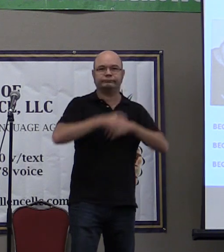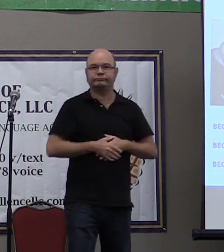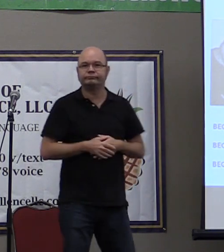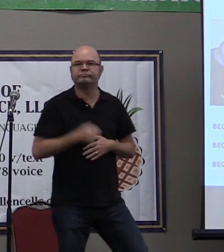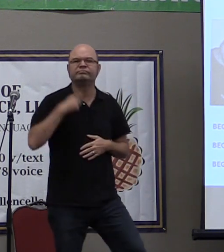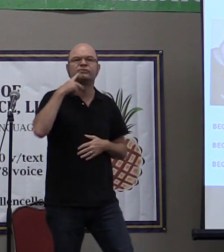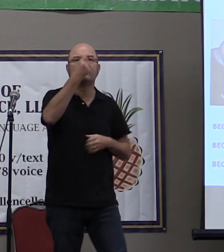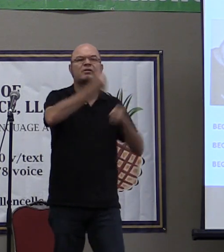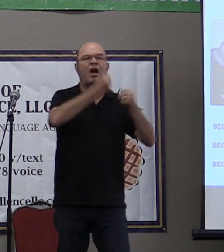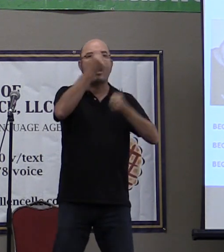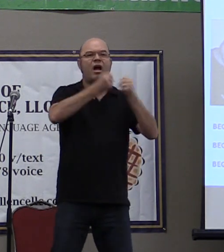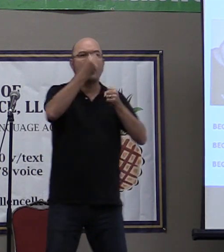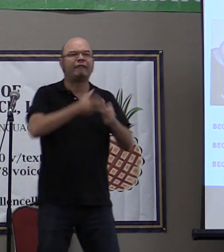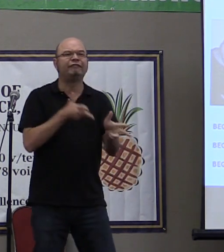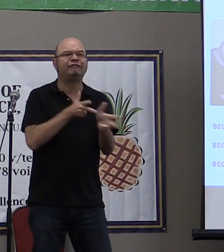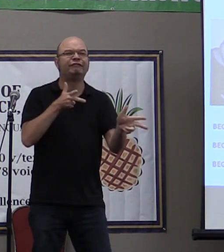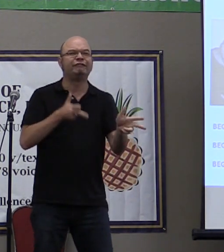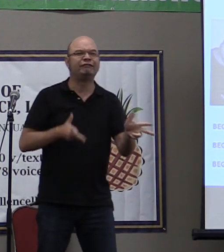Mouth markings,